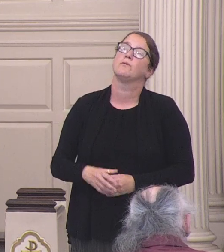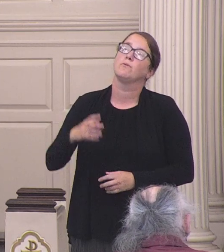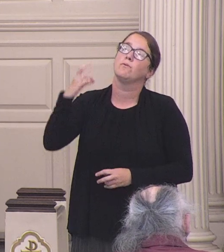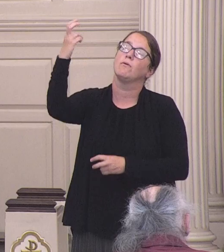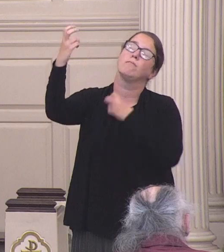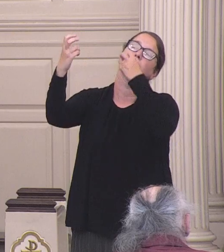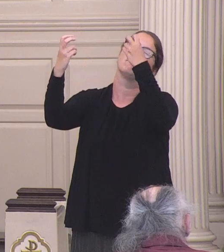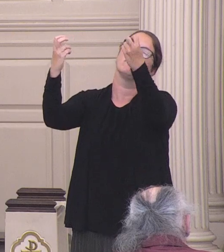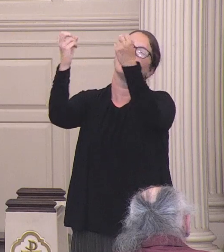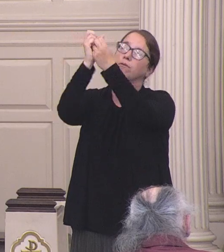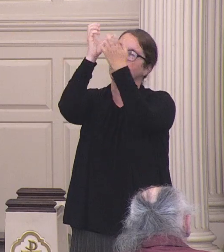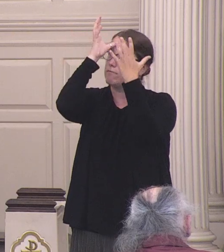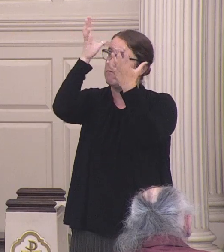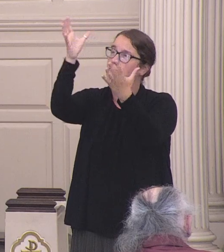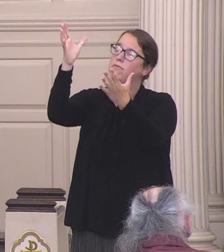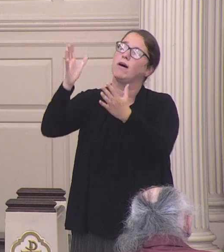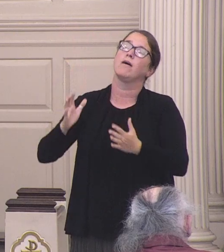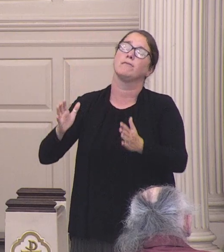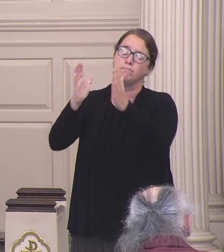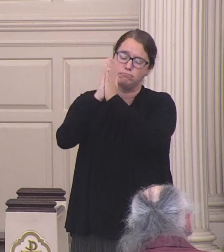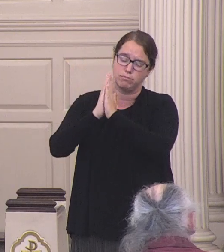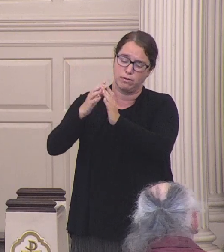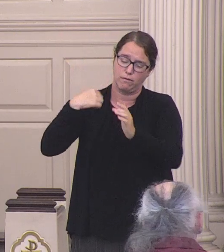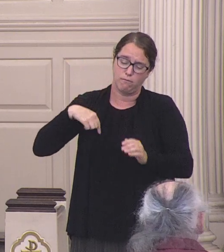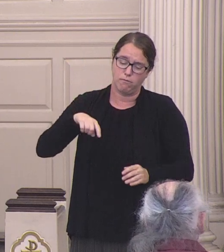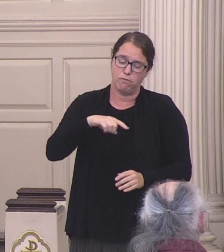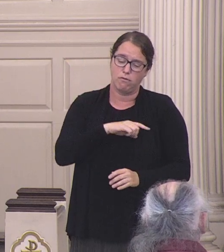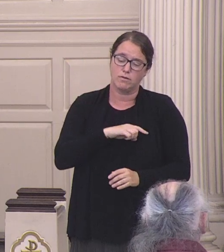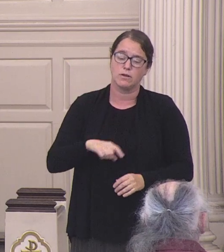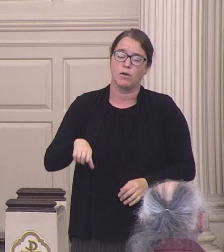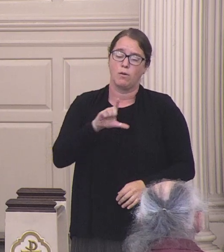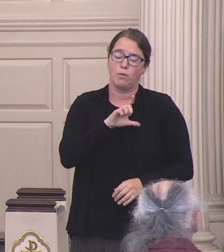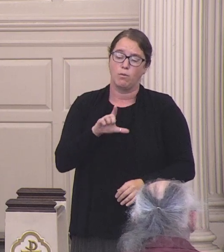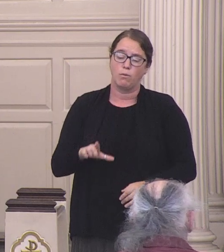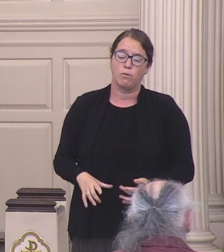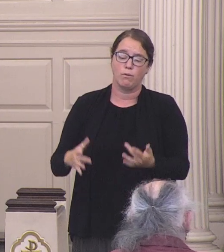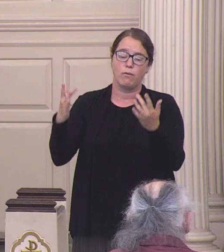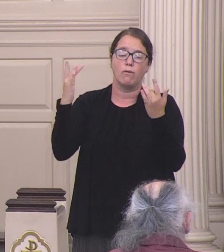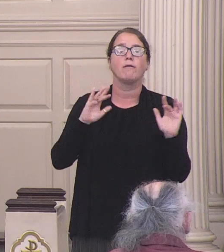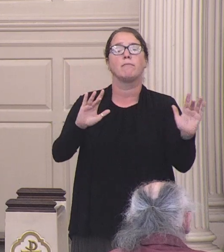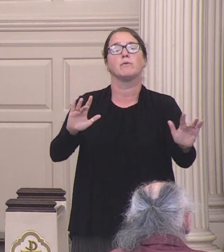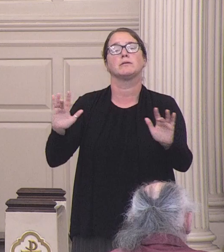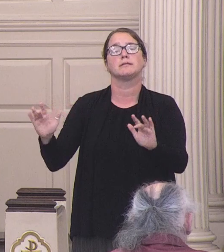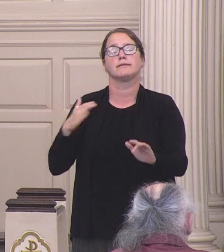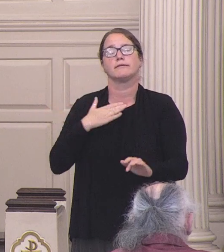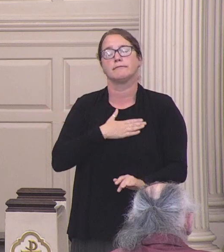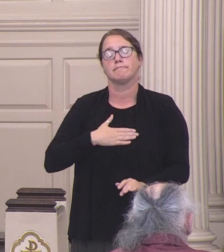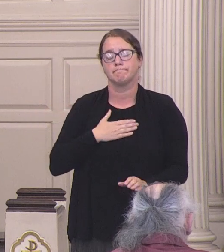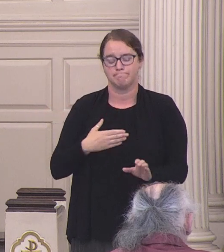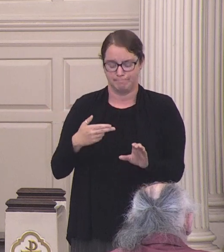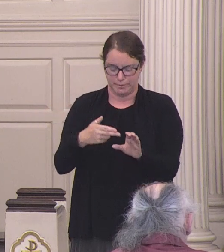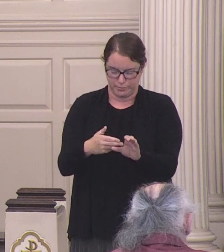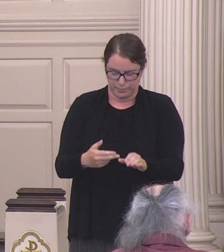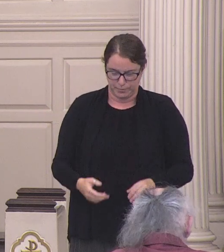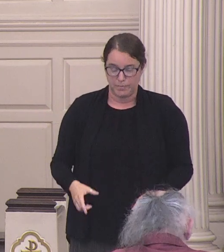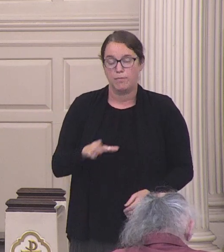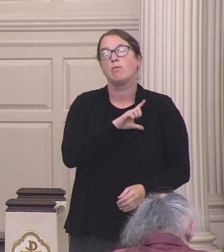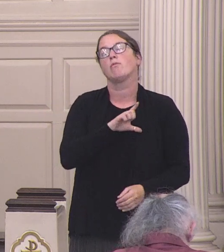You are seated at the right hand of the Father to intercede for us. Lord, have mercy.